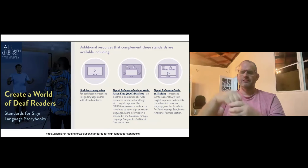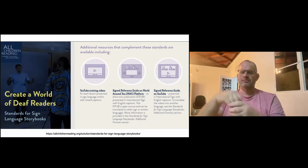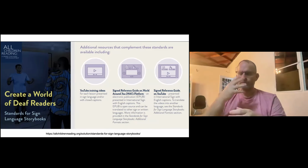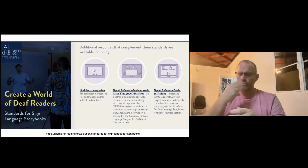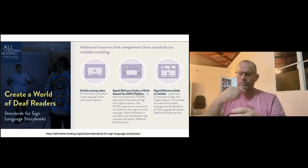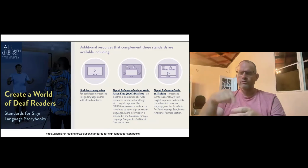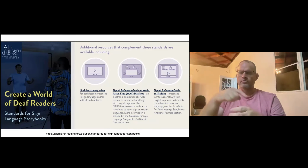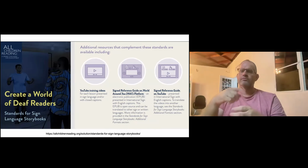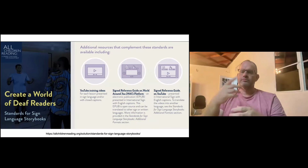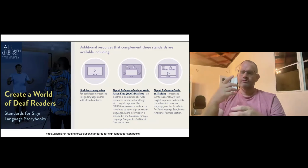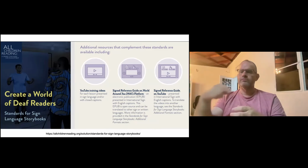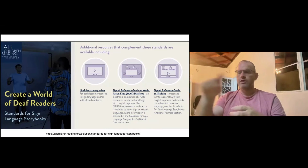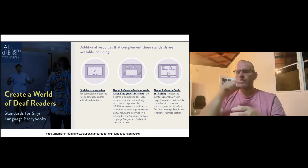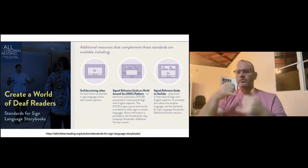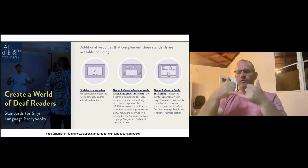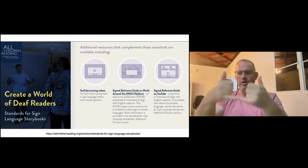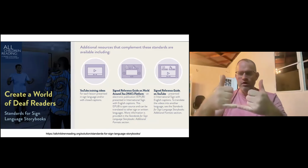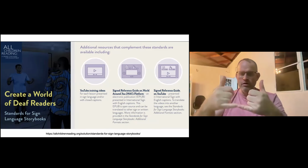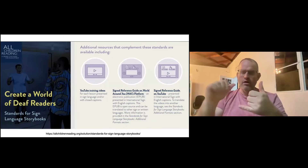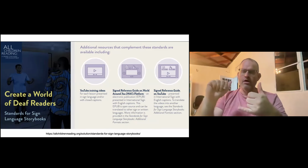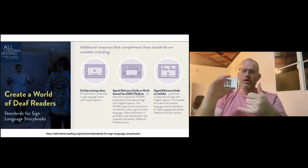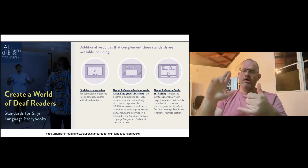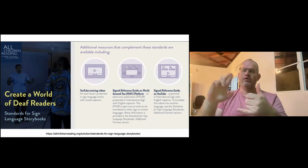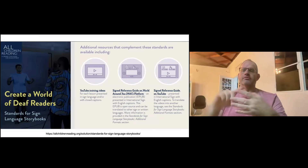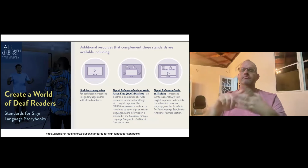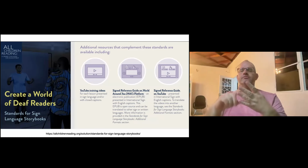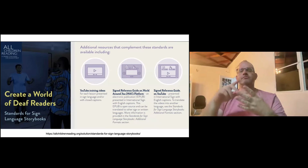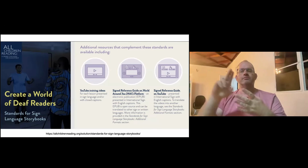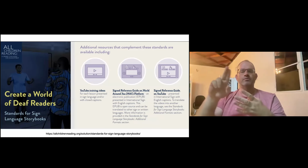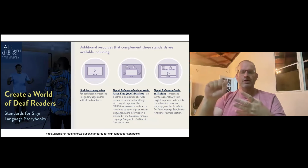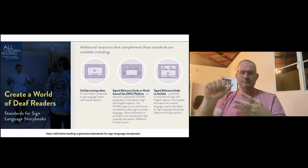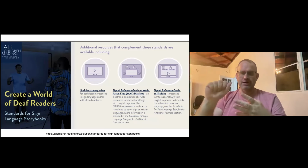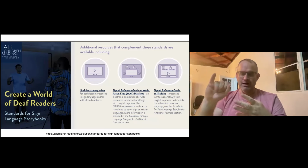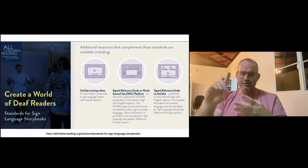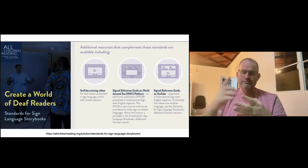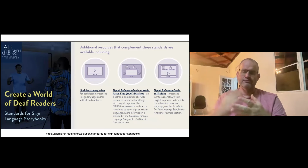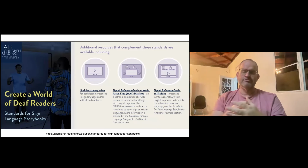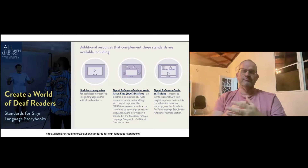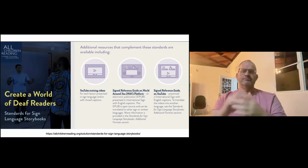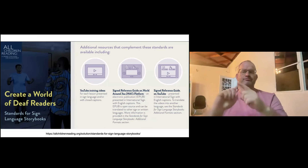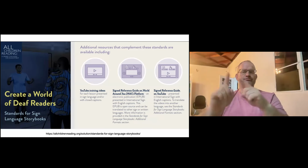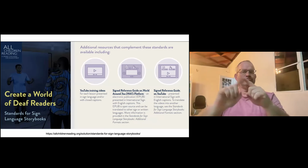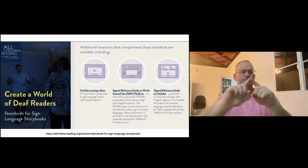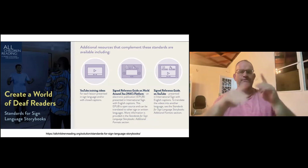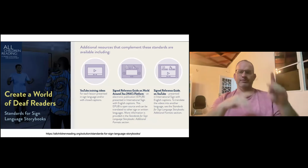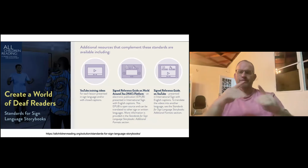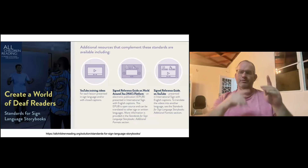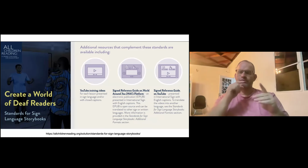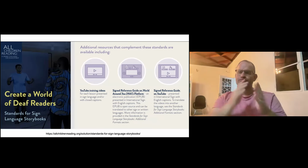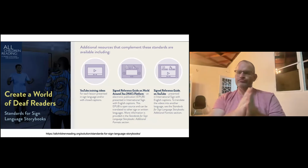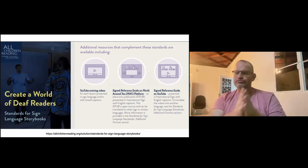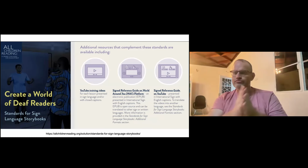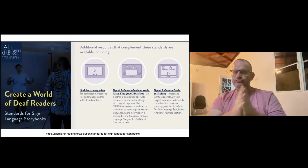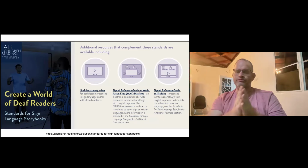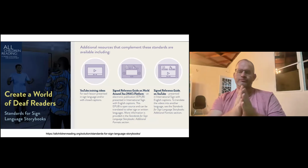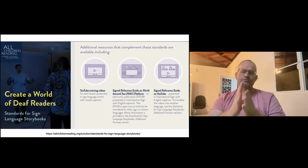And as a cohort, the SLSC consisted of awardees of ACR,